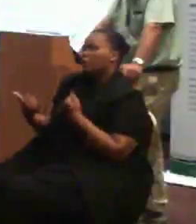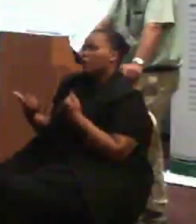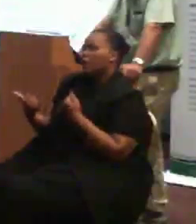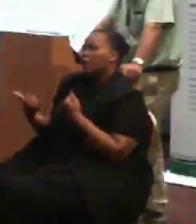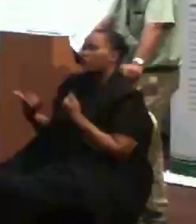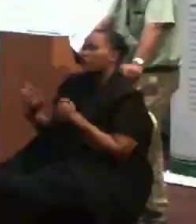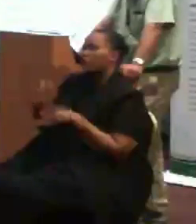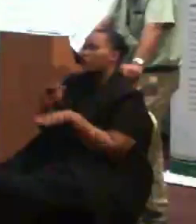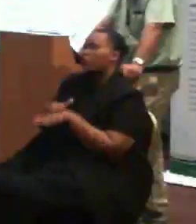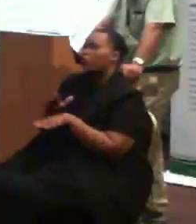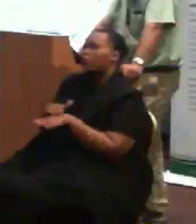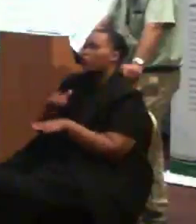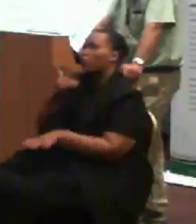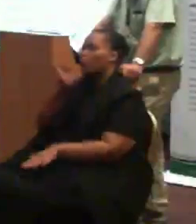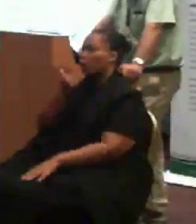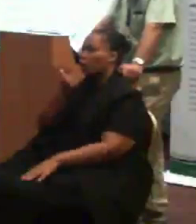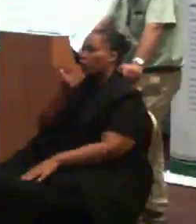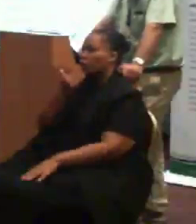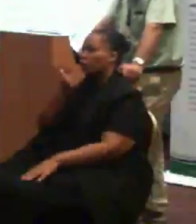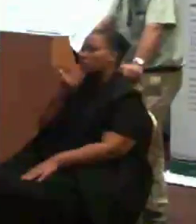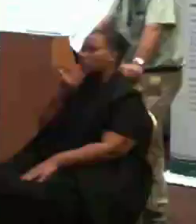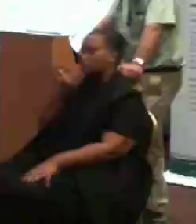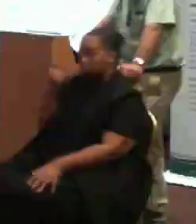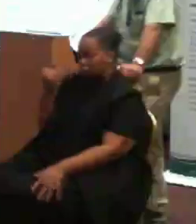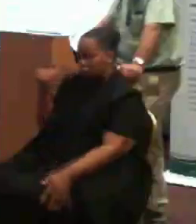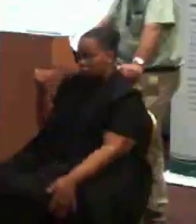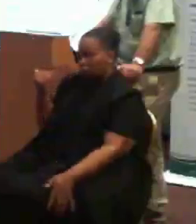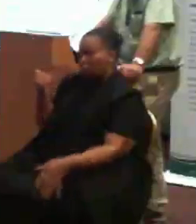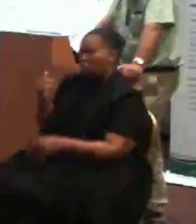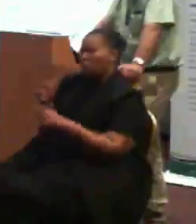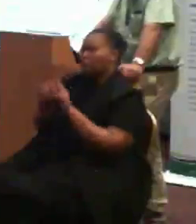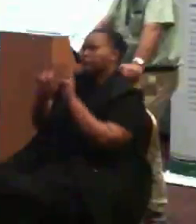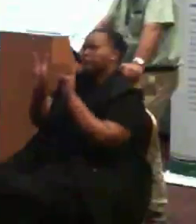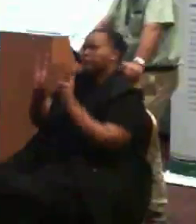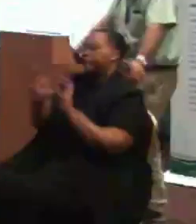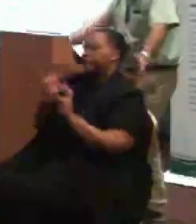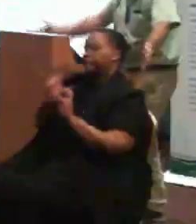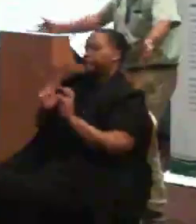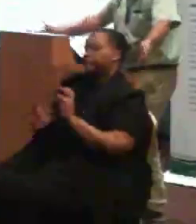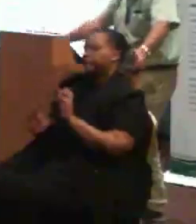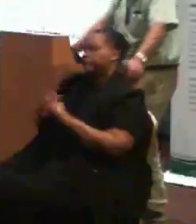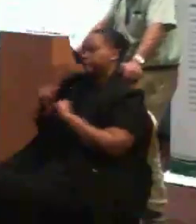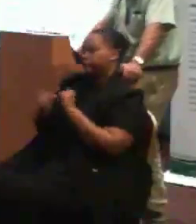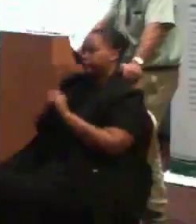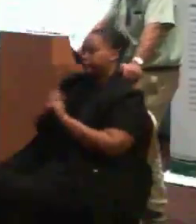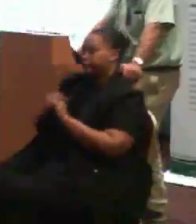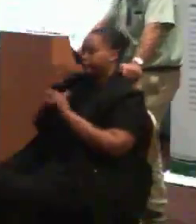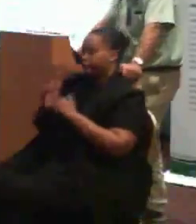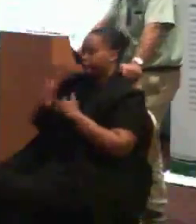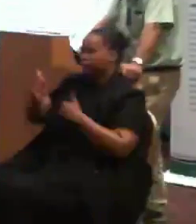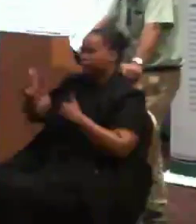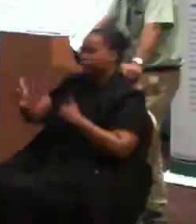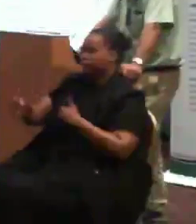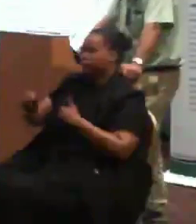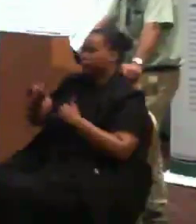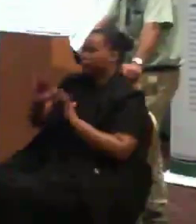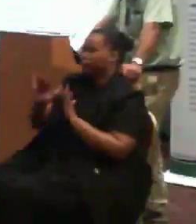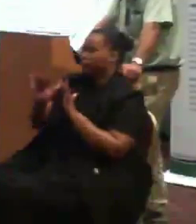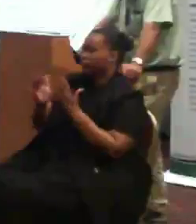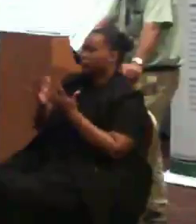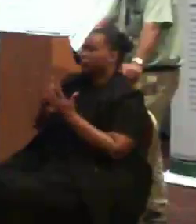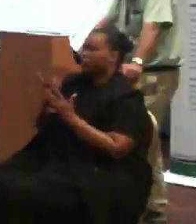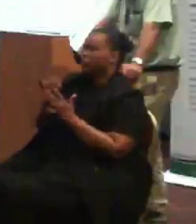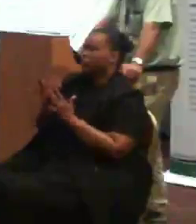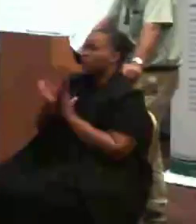solutions? What will the Eskom client profile look like within the next 10 years with this pace of